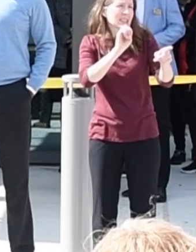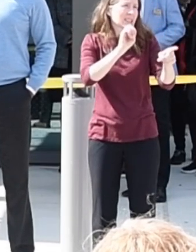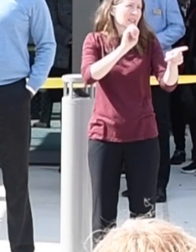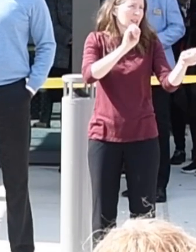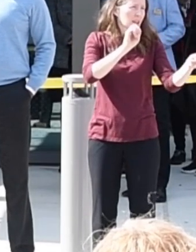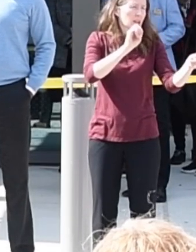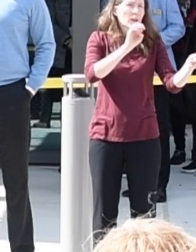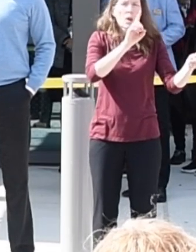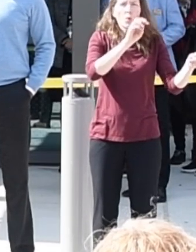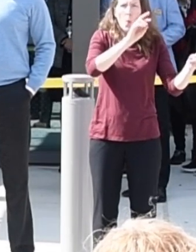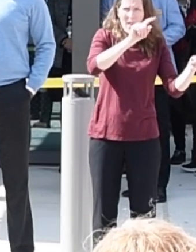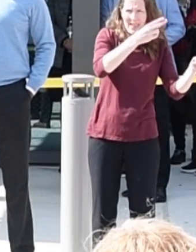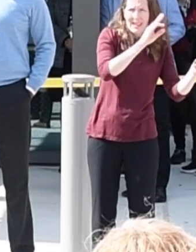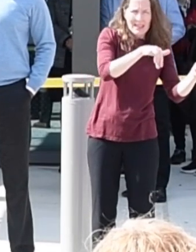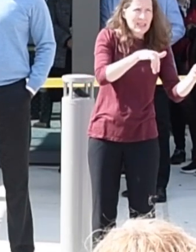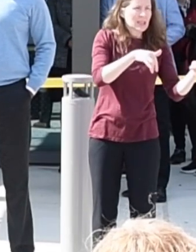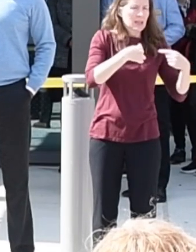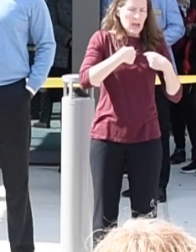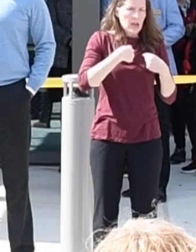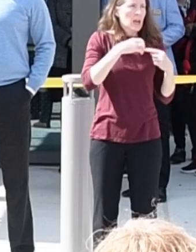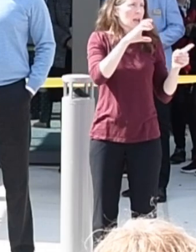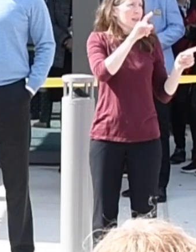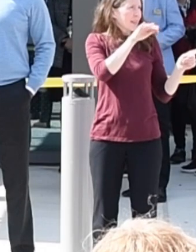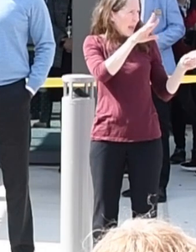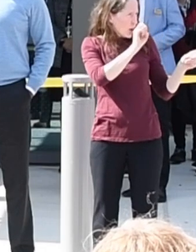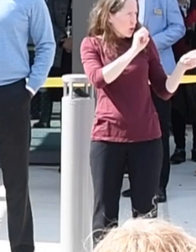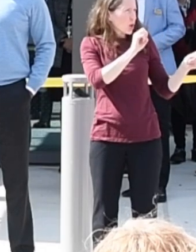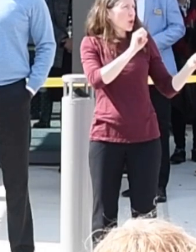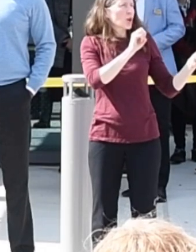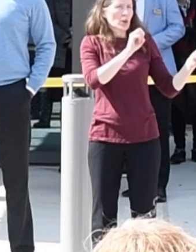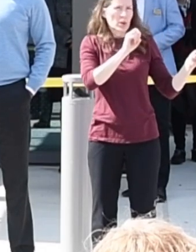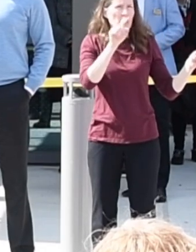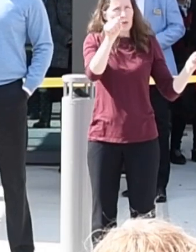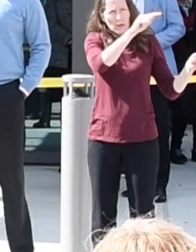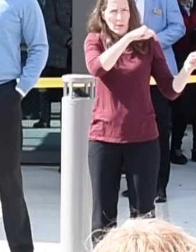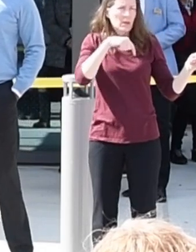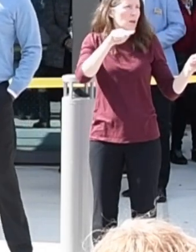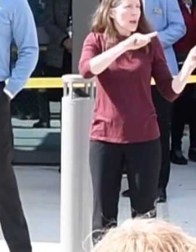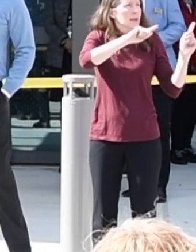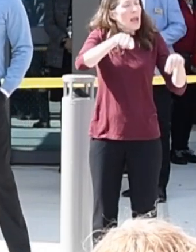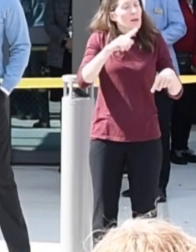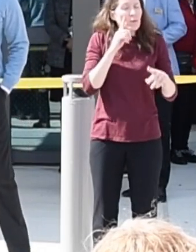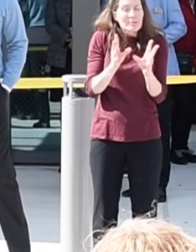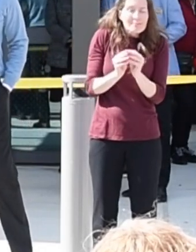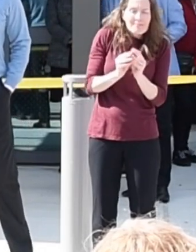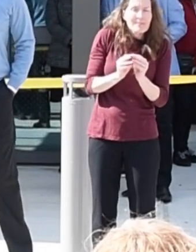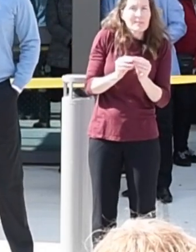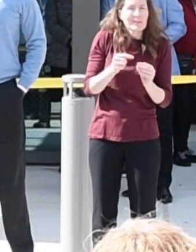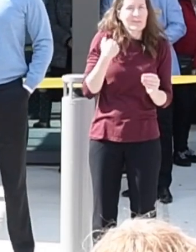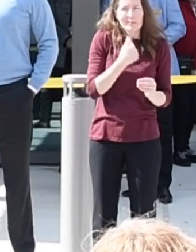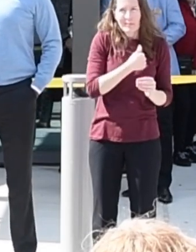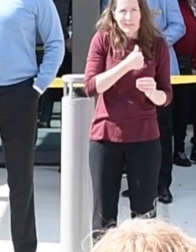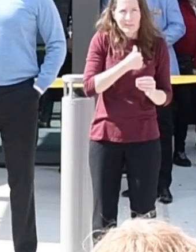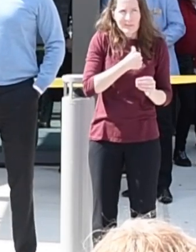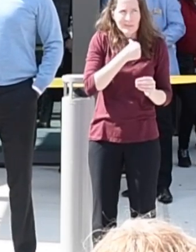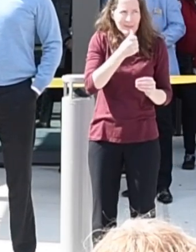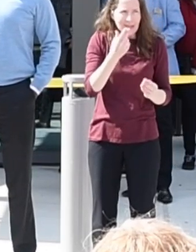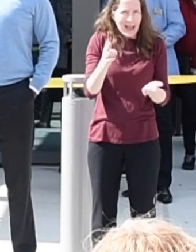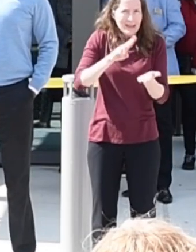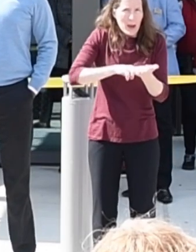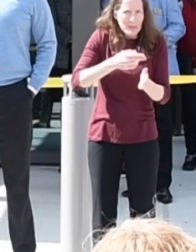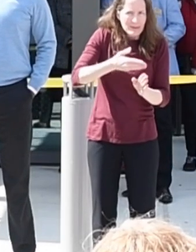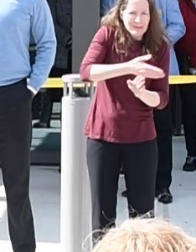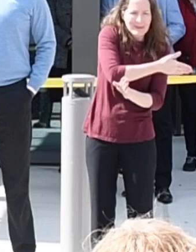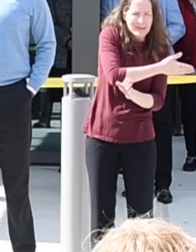Well, Dorothy Freeman did. Claire and Mike Femiano came to cheer us on. We didn't sign up ahead of time because the website